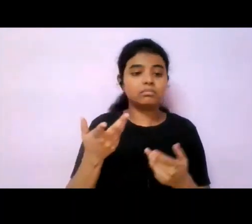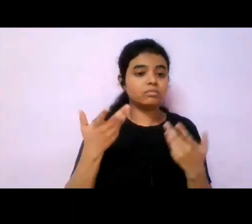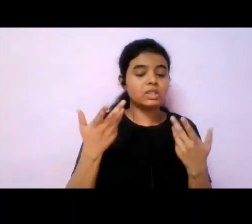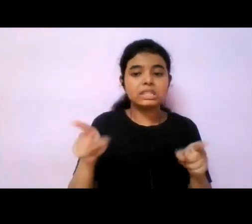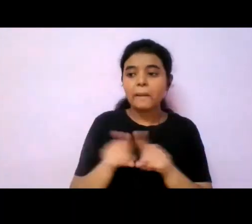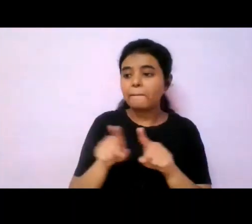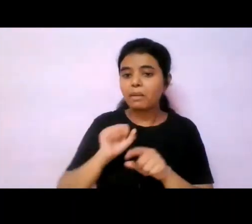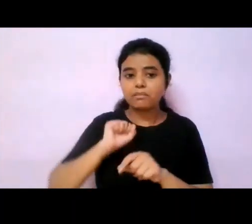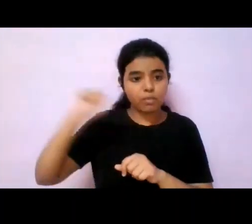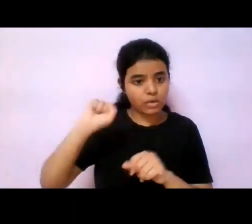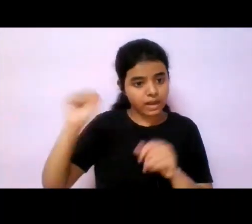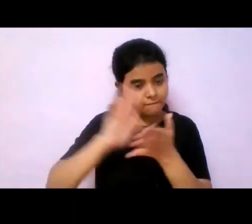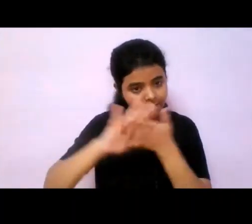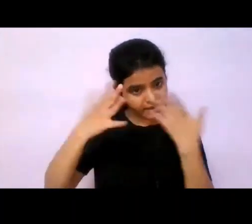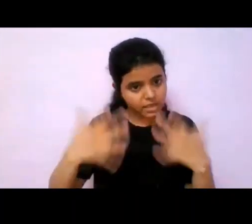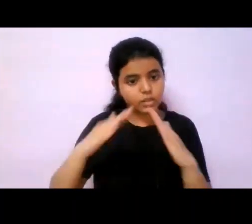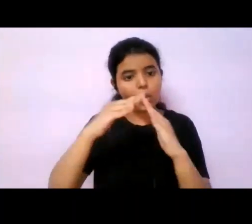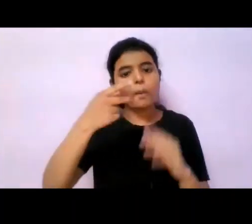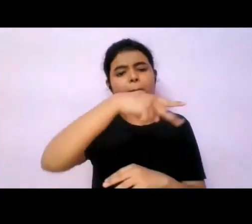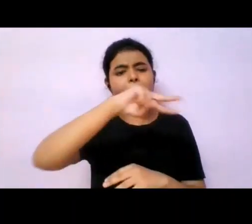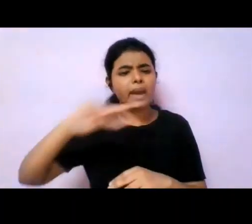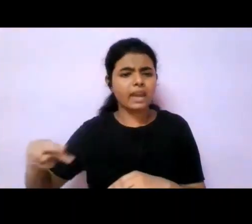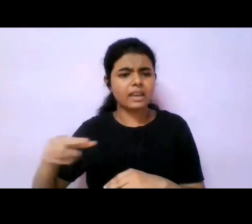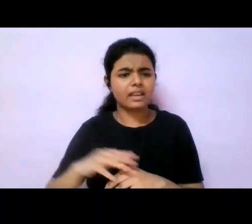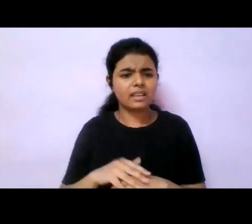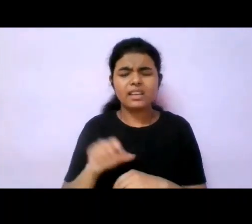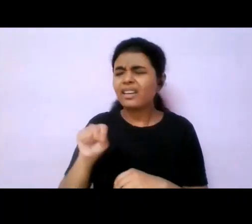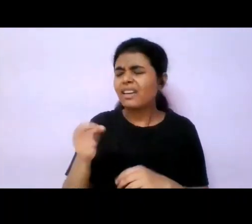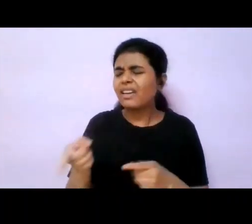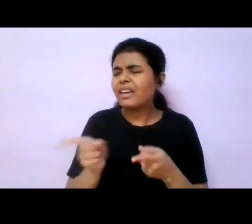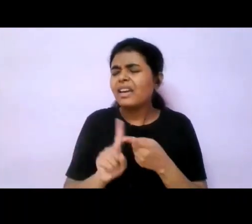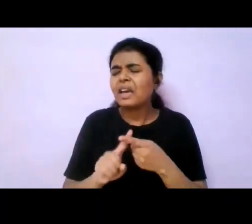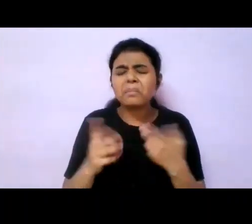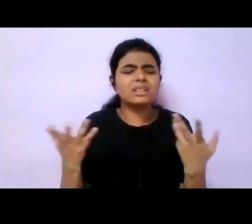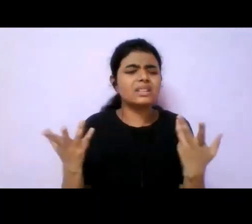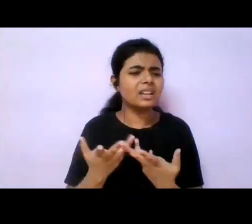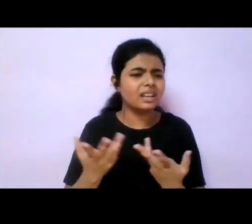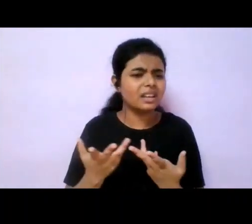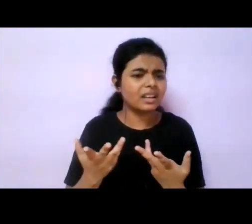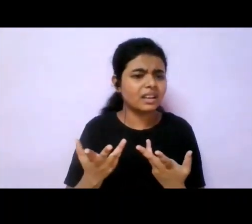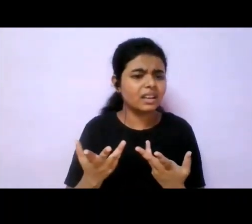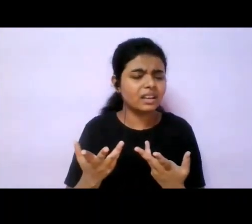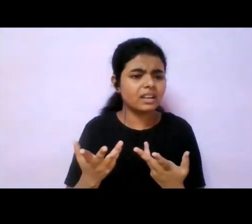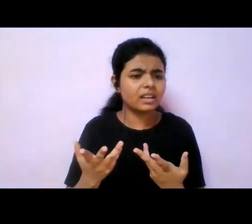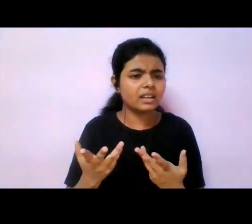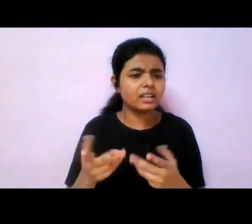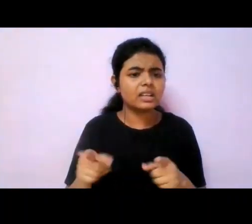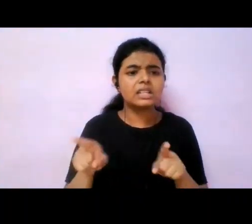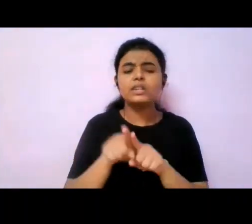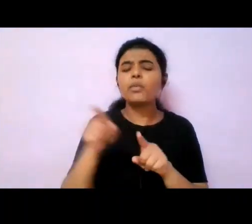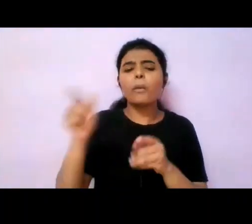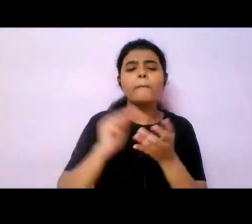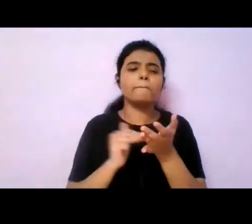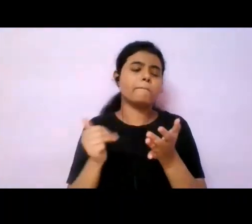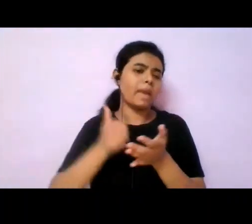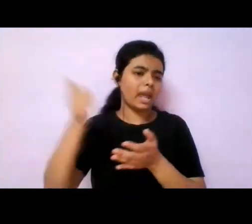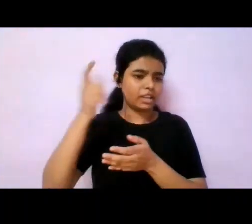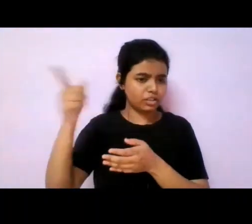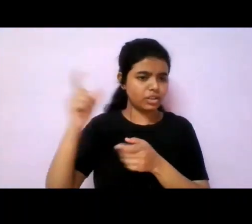curfew. I ask, who's this Boris then? He's staff. He's the manager of Rosa's group